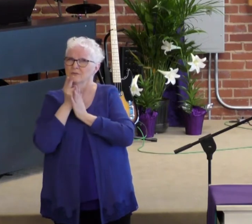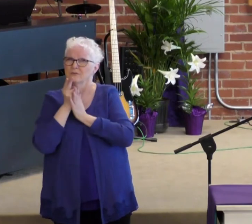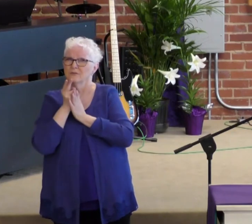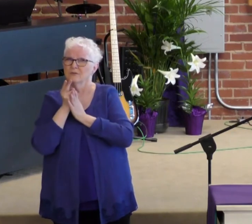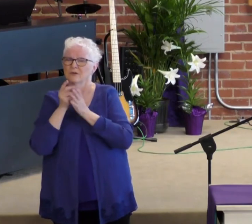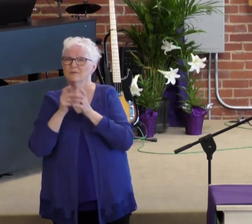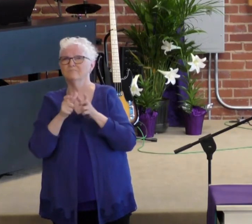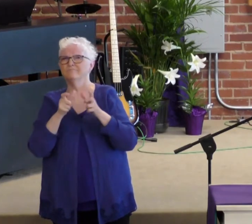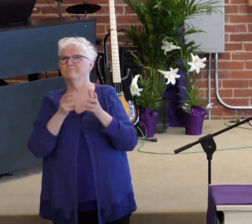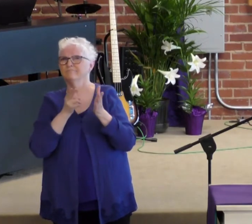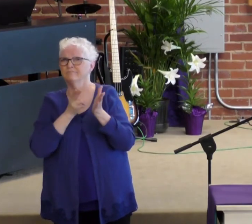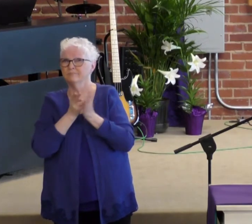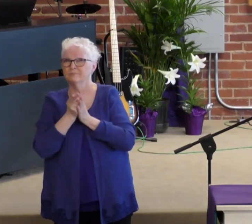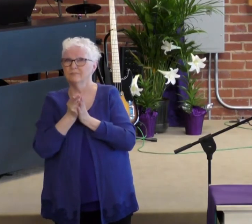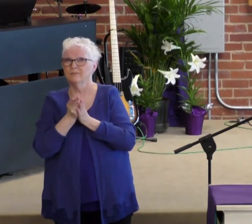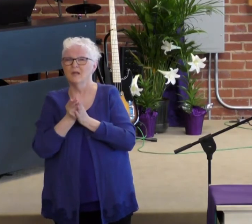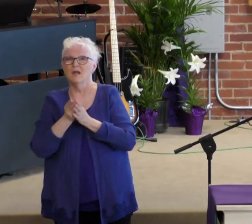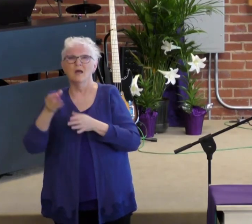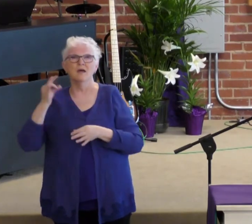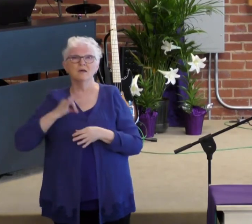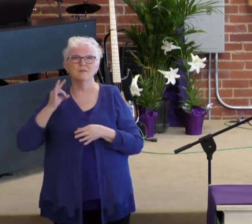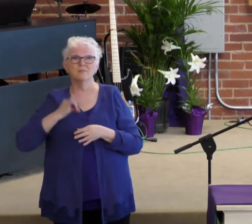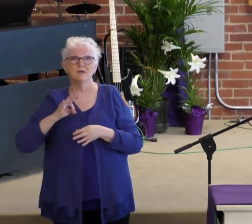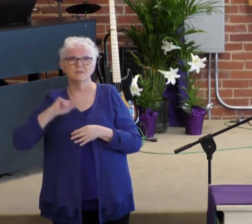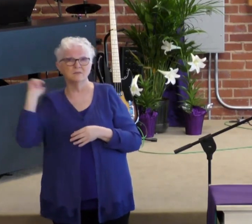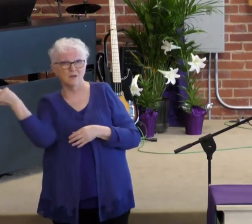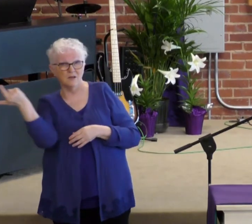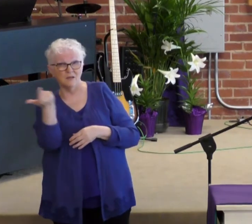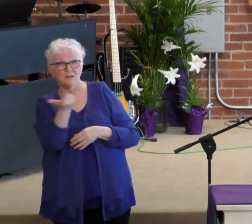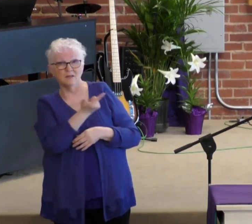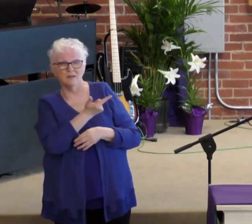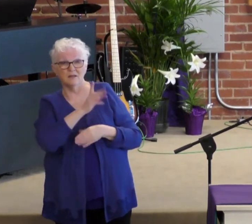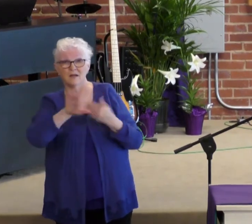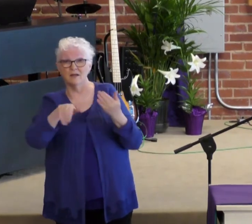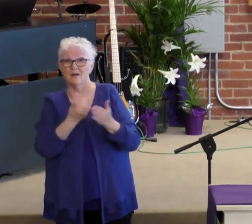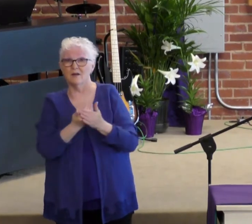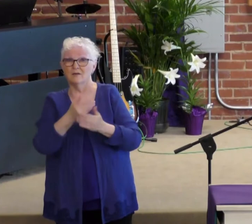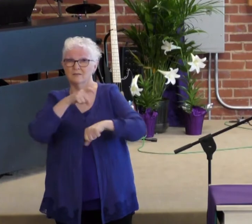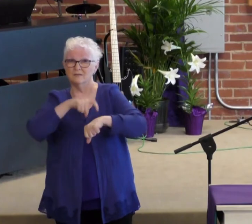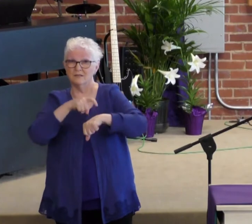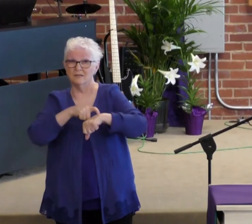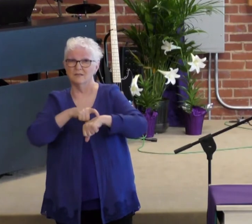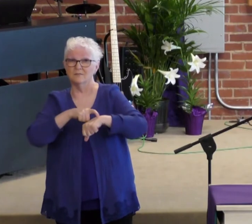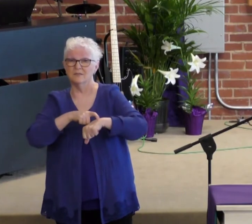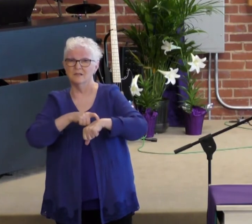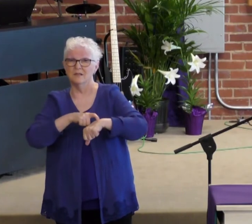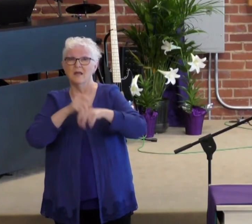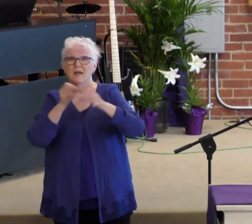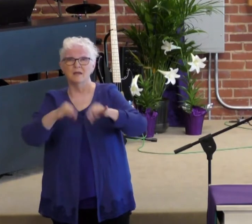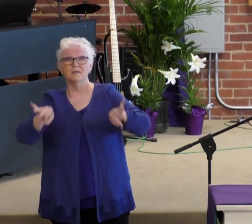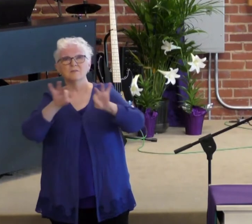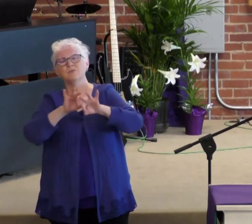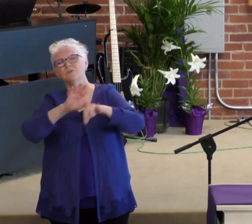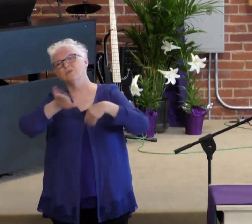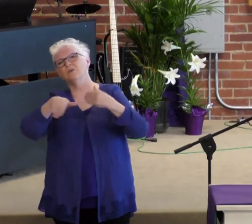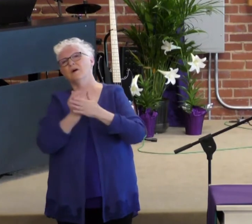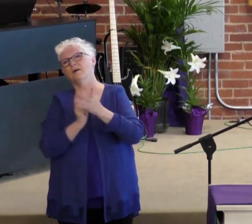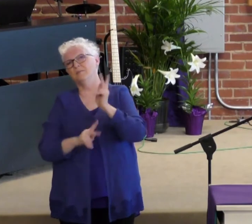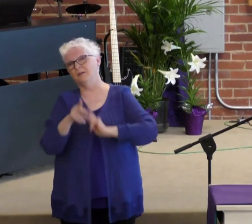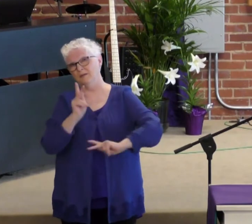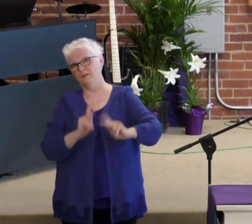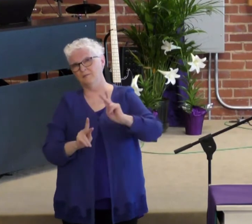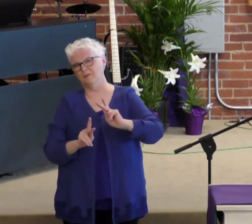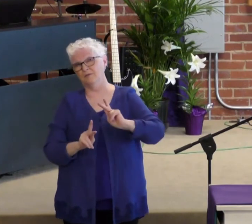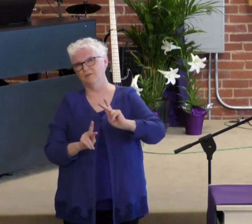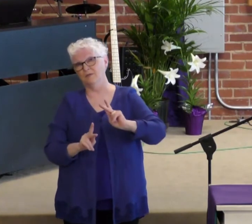applies to every one of us at all times and is relevant to all people. Everybody